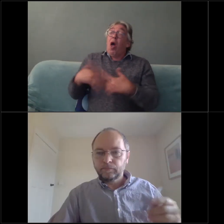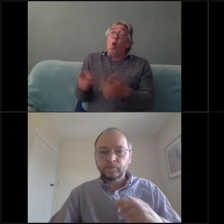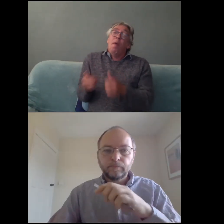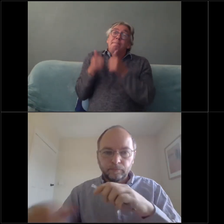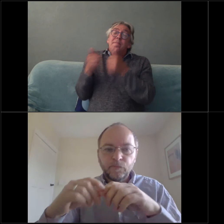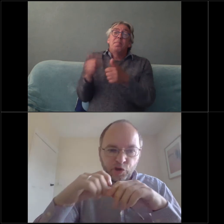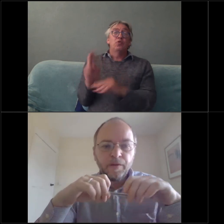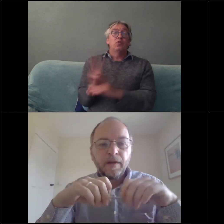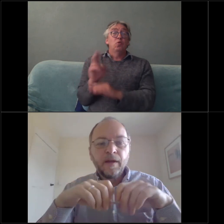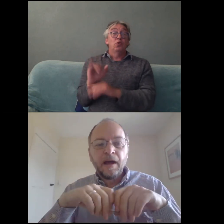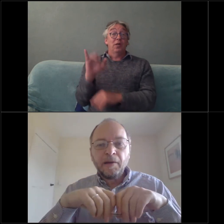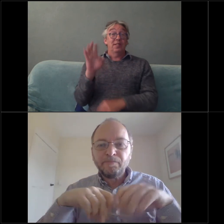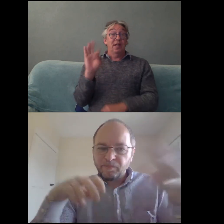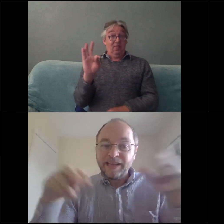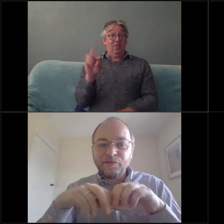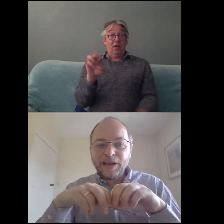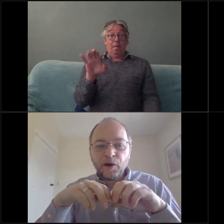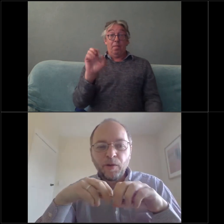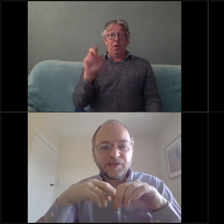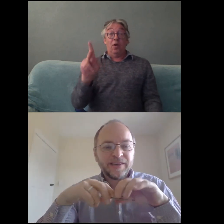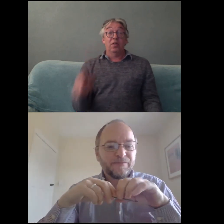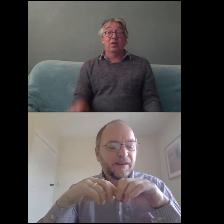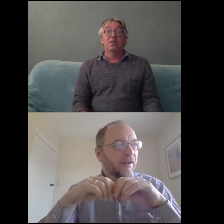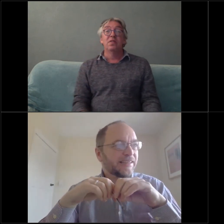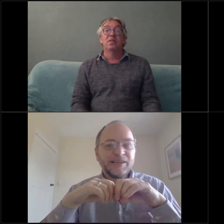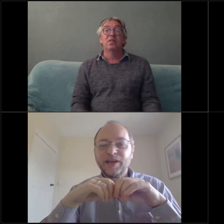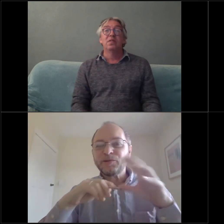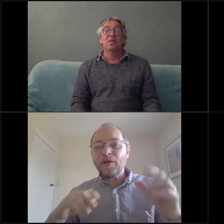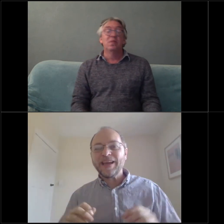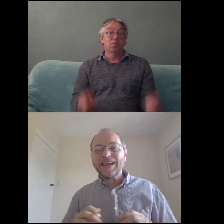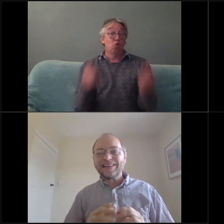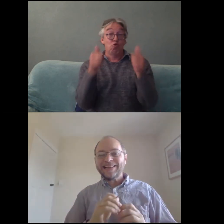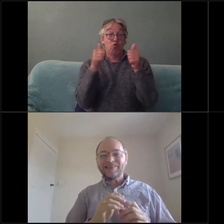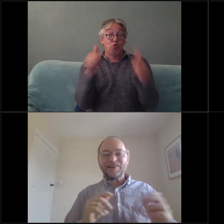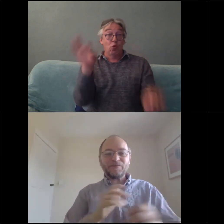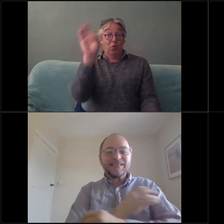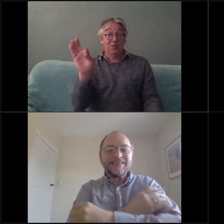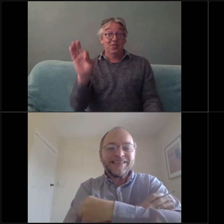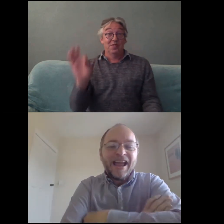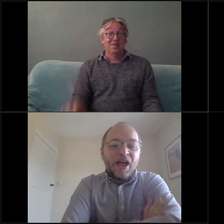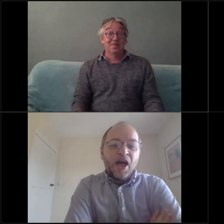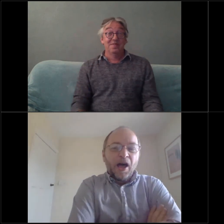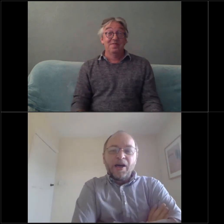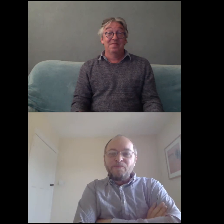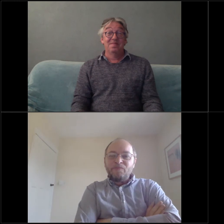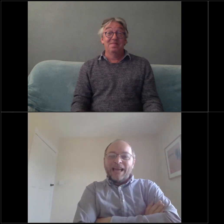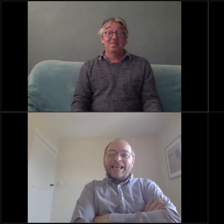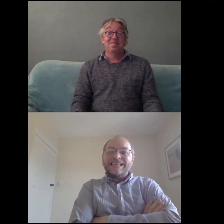that? Sure. I think it's a really good question, and in fact, it's one that Catalina and I were discussing.